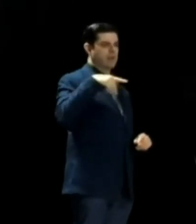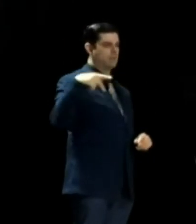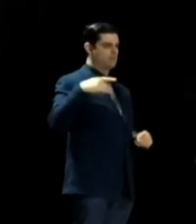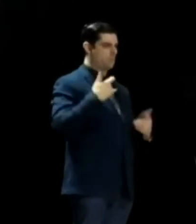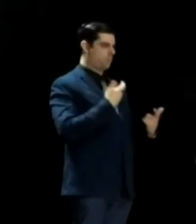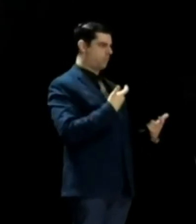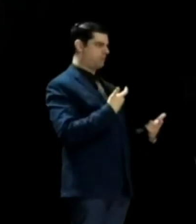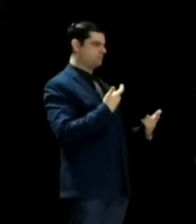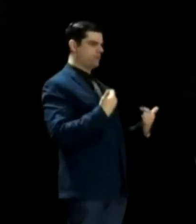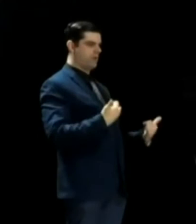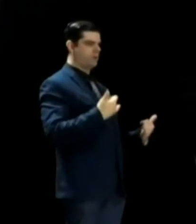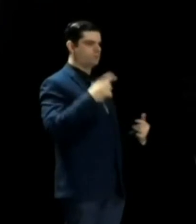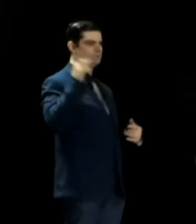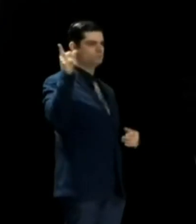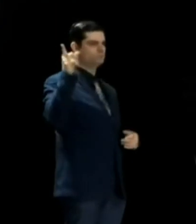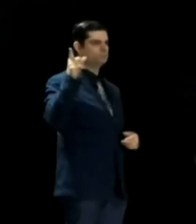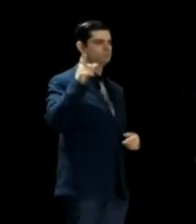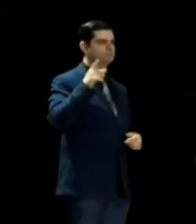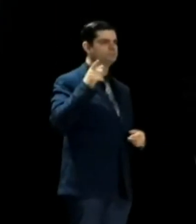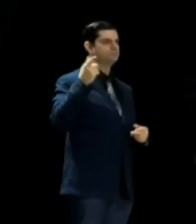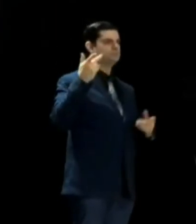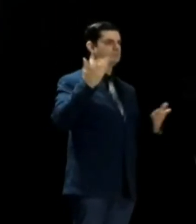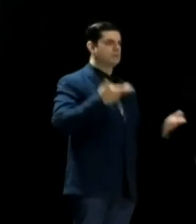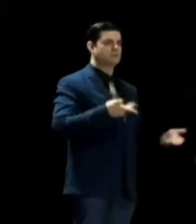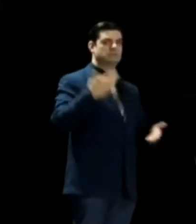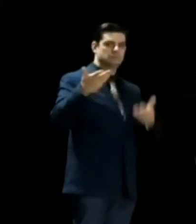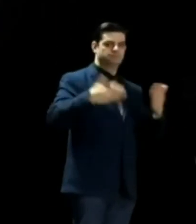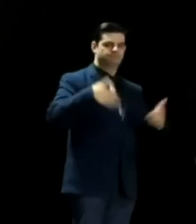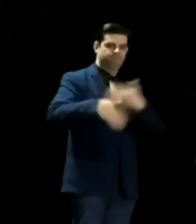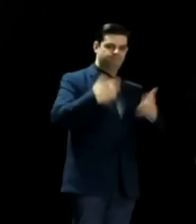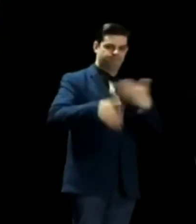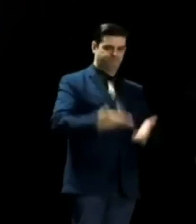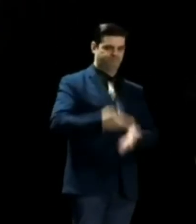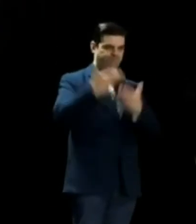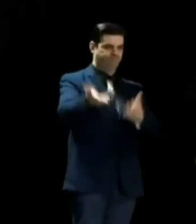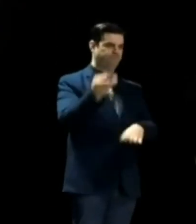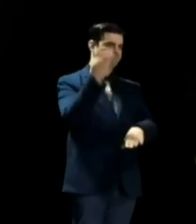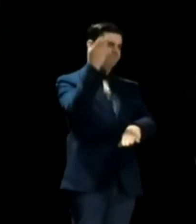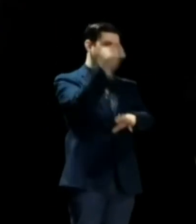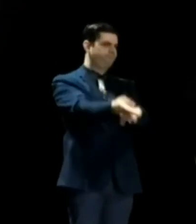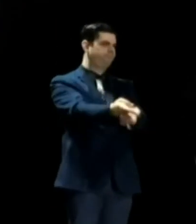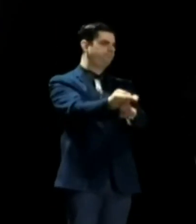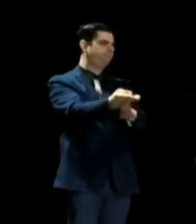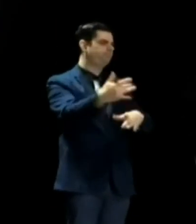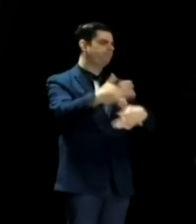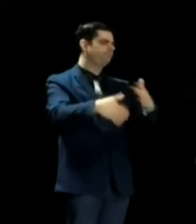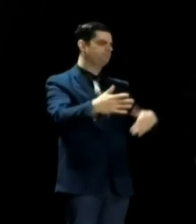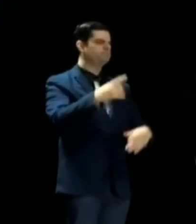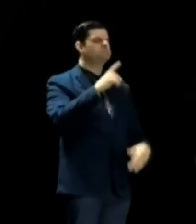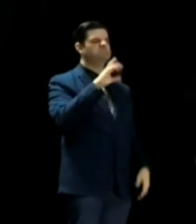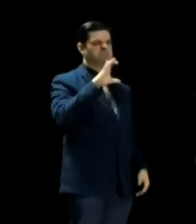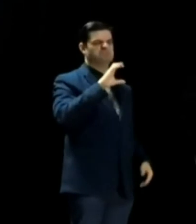going to shepherd that process through, and I'm sure we're going to get a unanimous vote out of the county legislature.